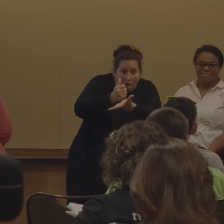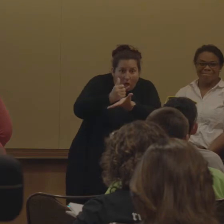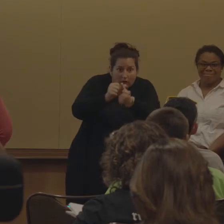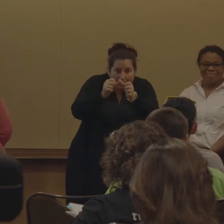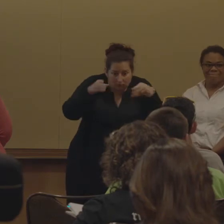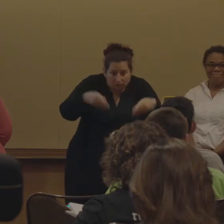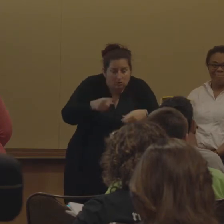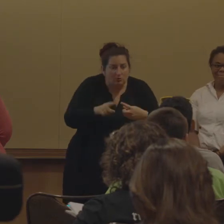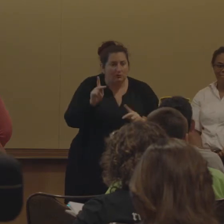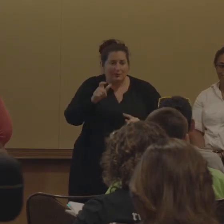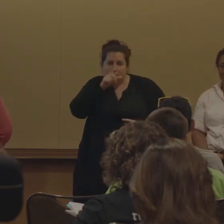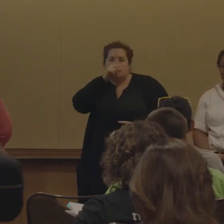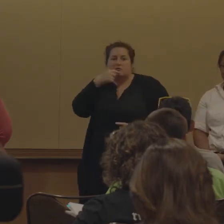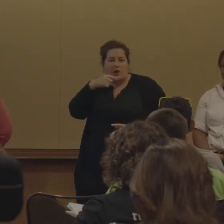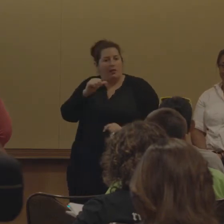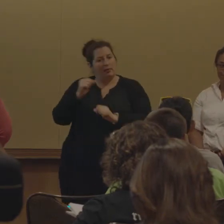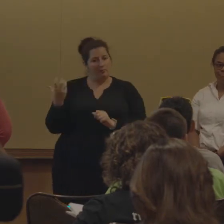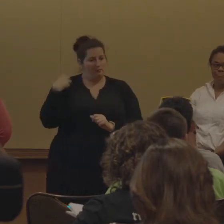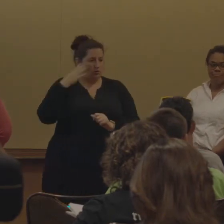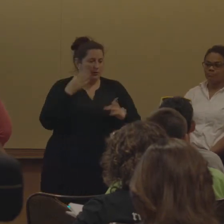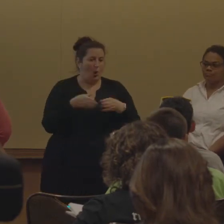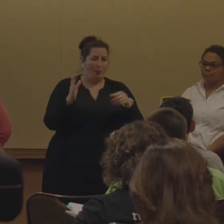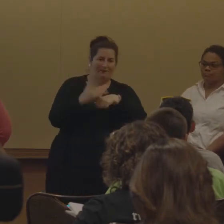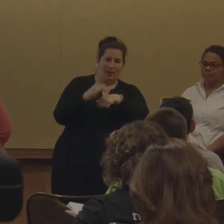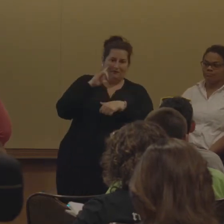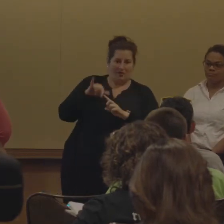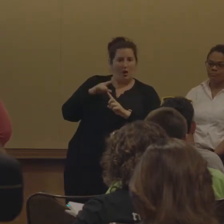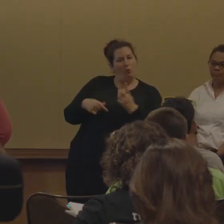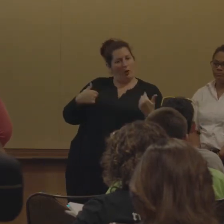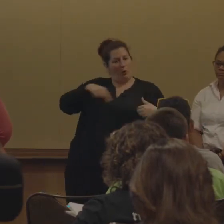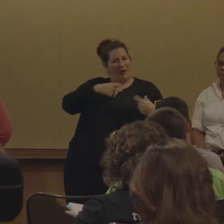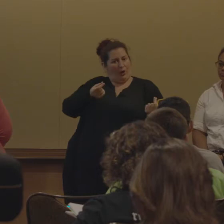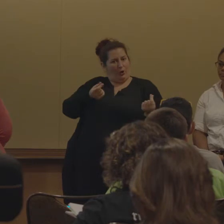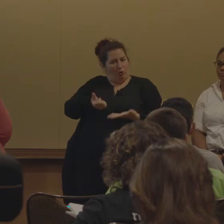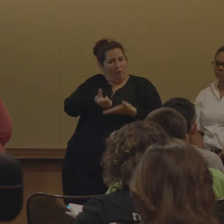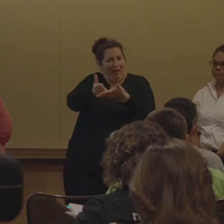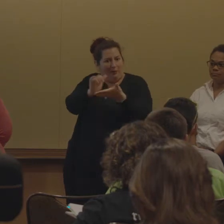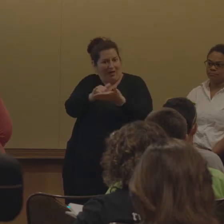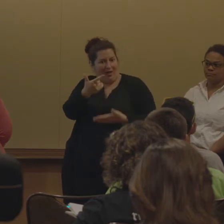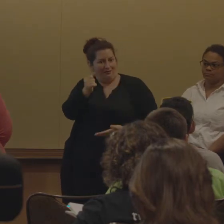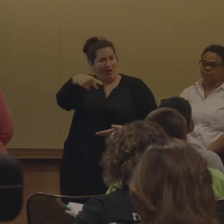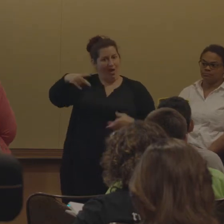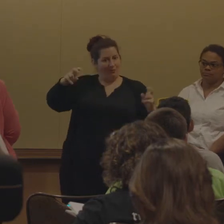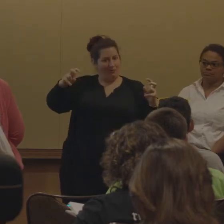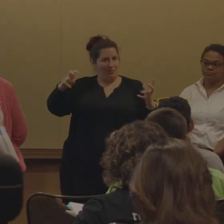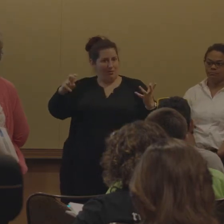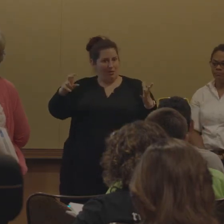track, but they did not say that the employers would be open to that. What can we do to help that gap for her to then